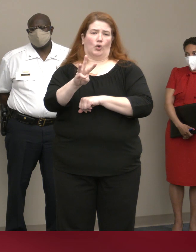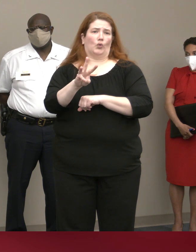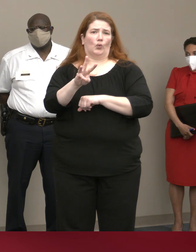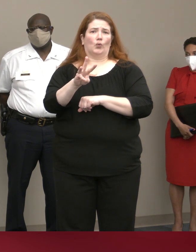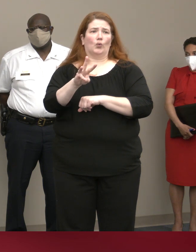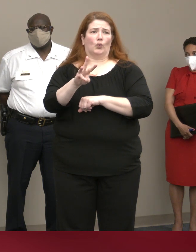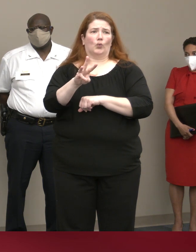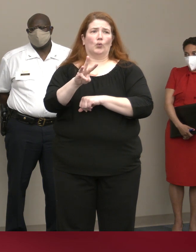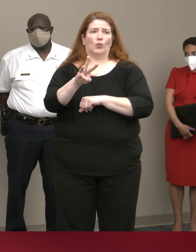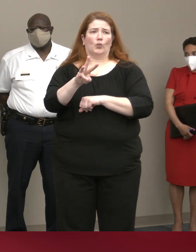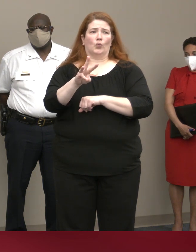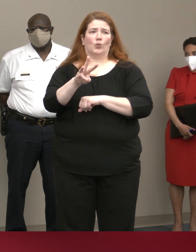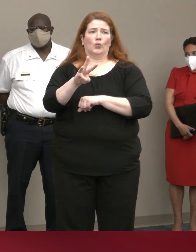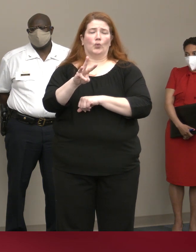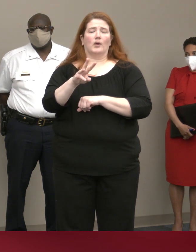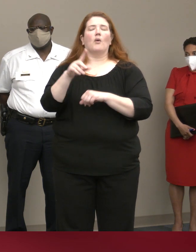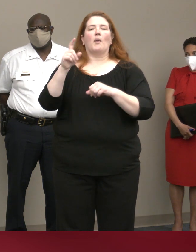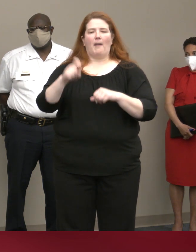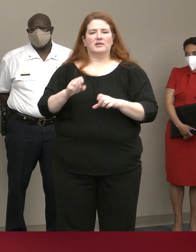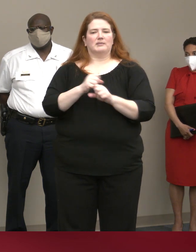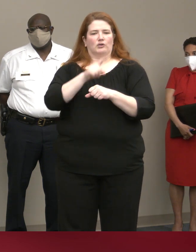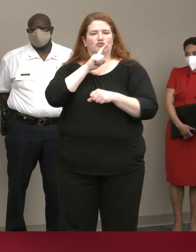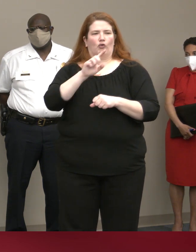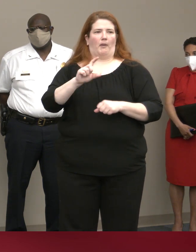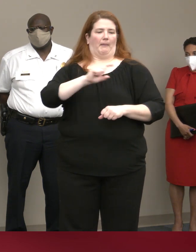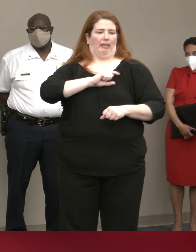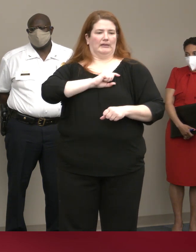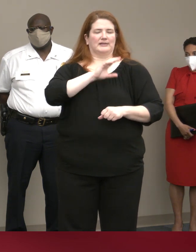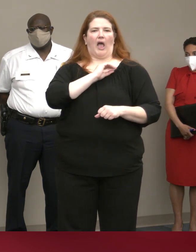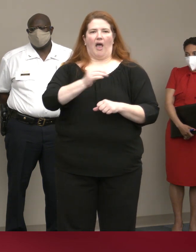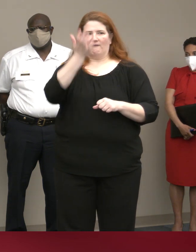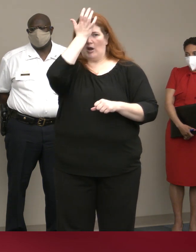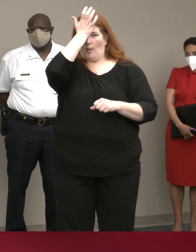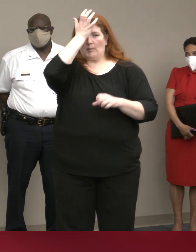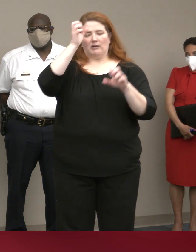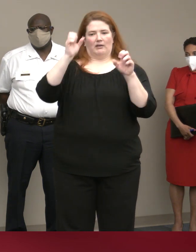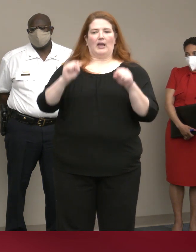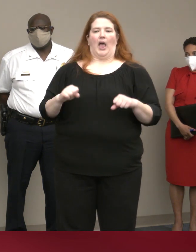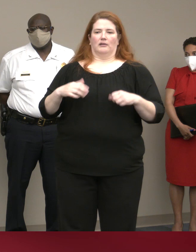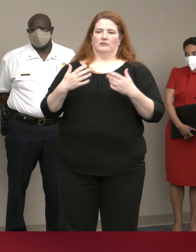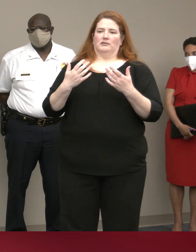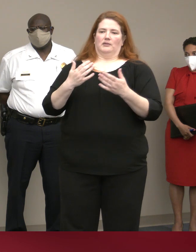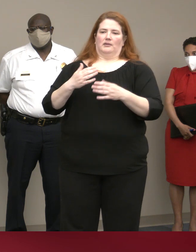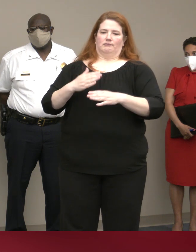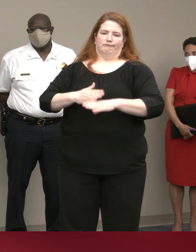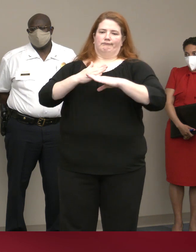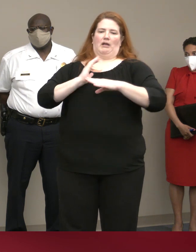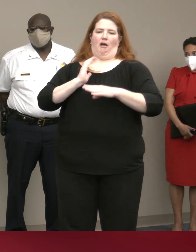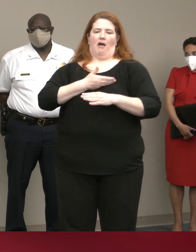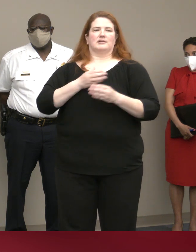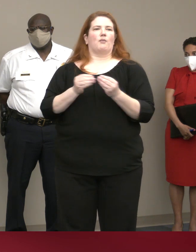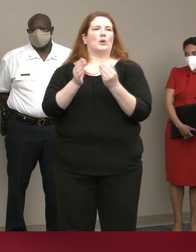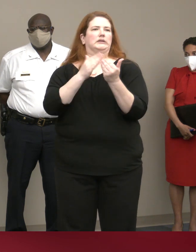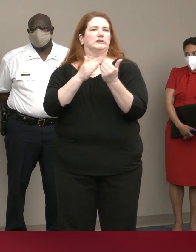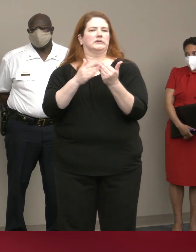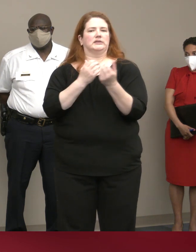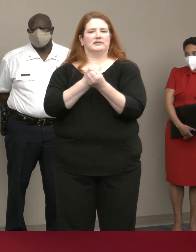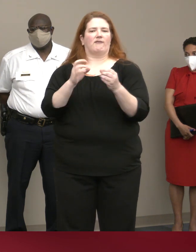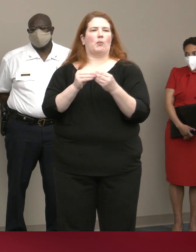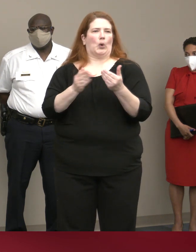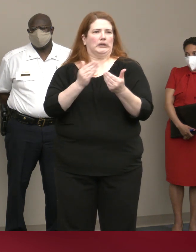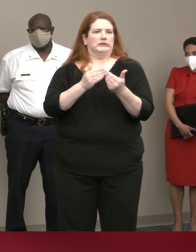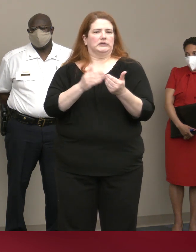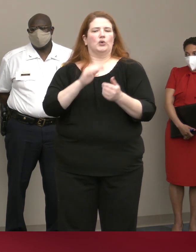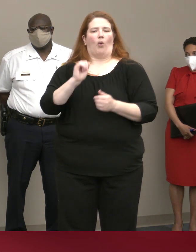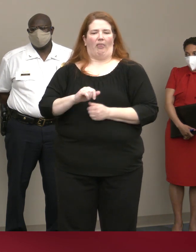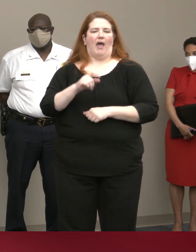fire department the tools that they need to try to keep us safe and try to protect property. And this curfew is